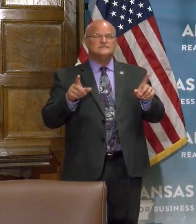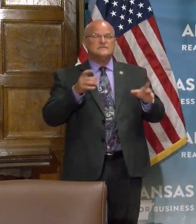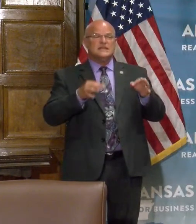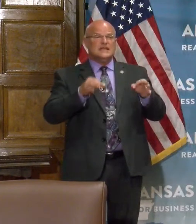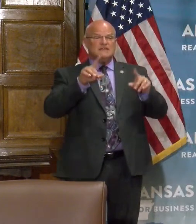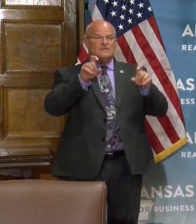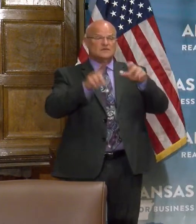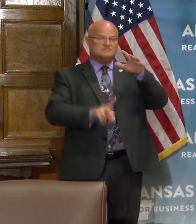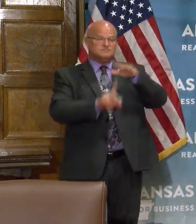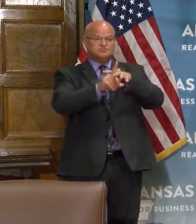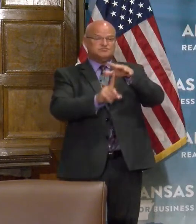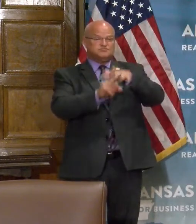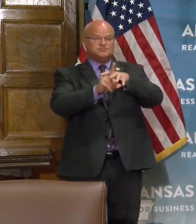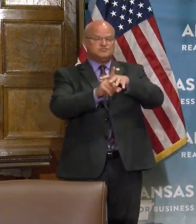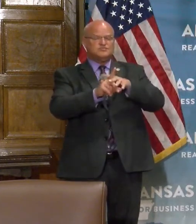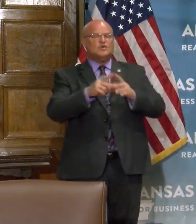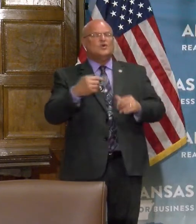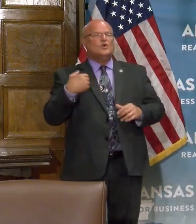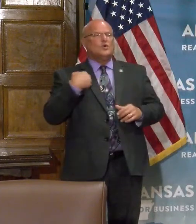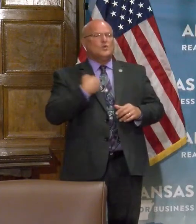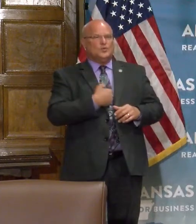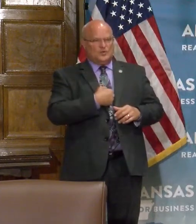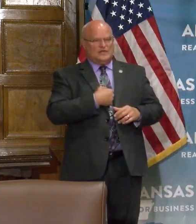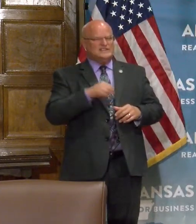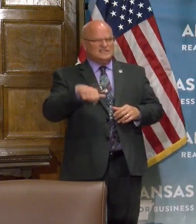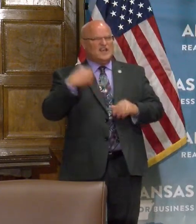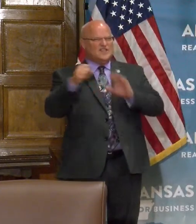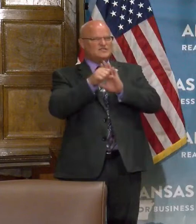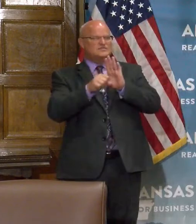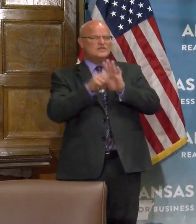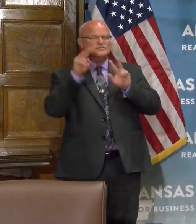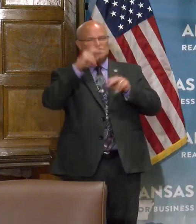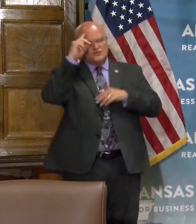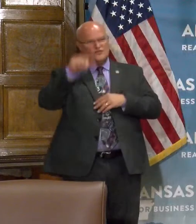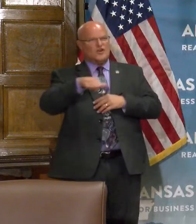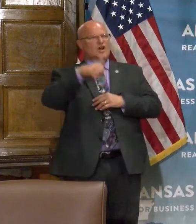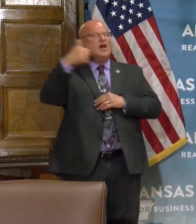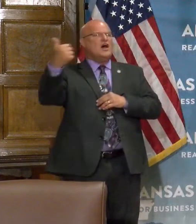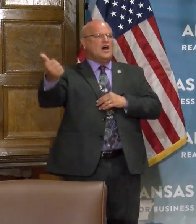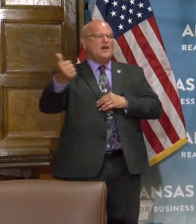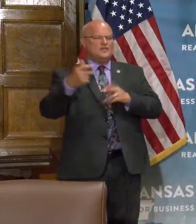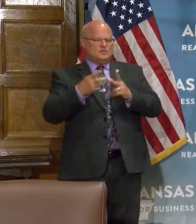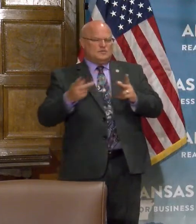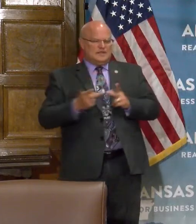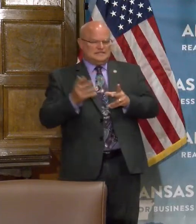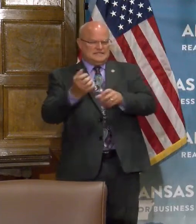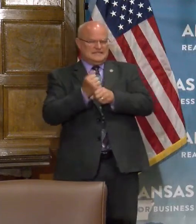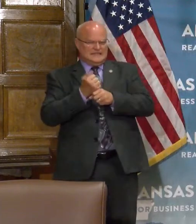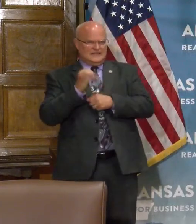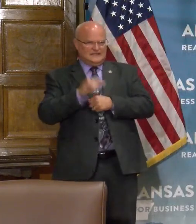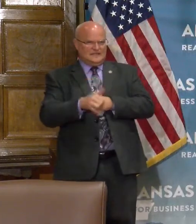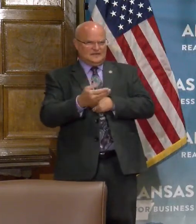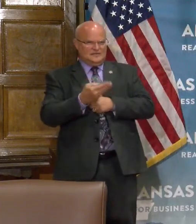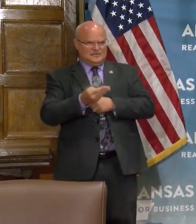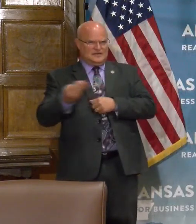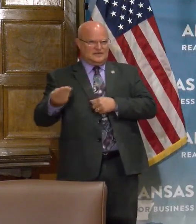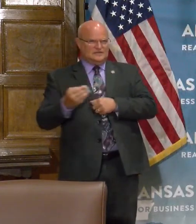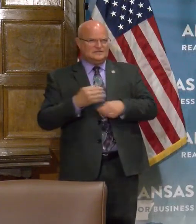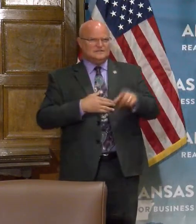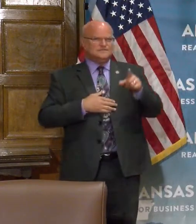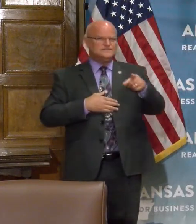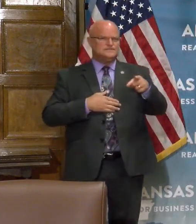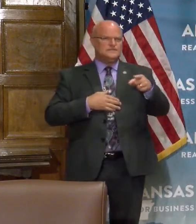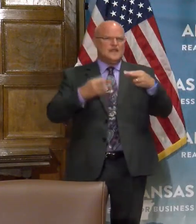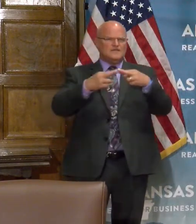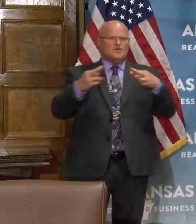if questions come up about that, we, as well as other states, are looking for other sources. Dr. Smith, do you have